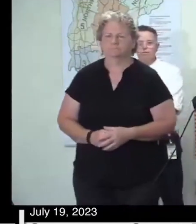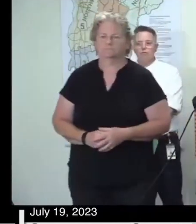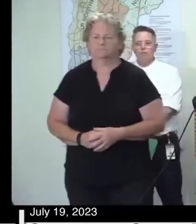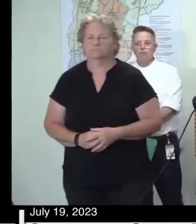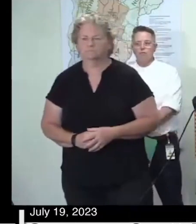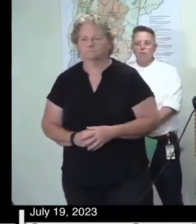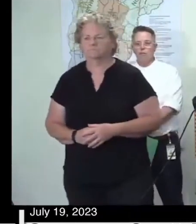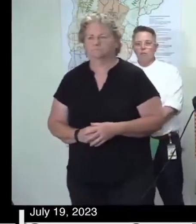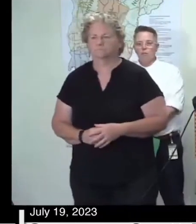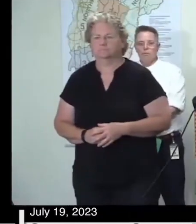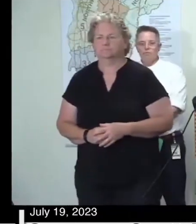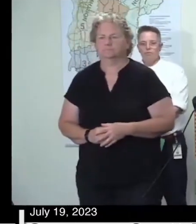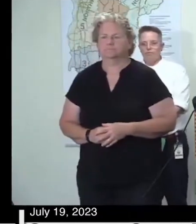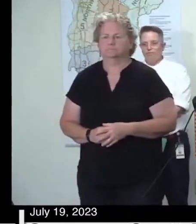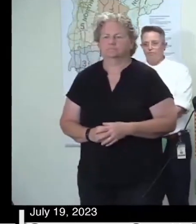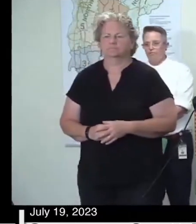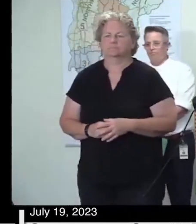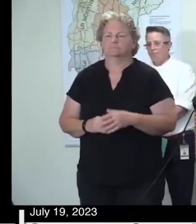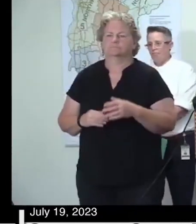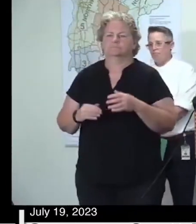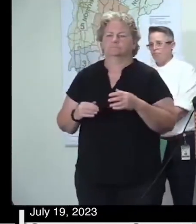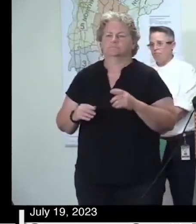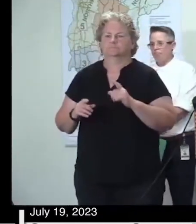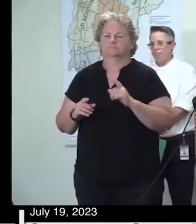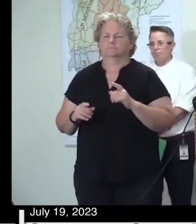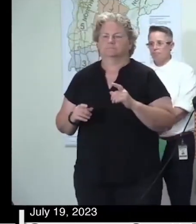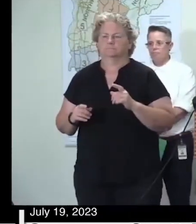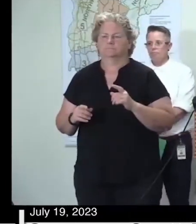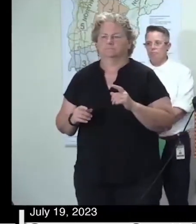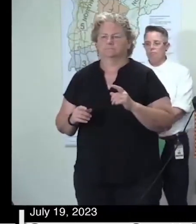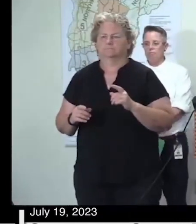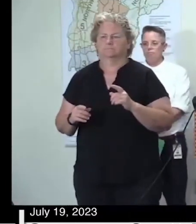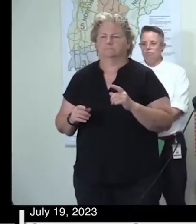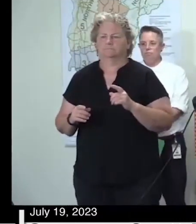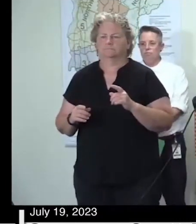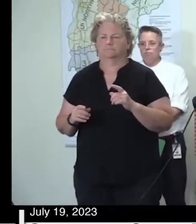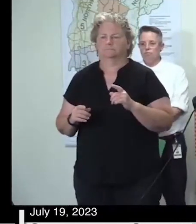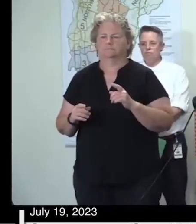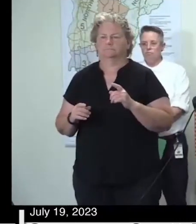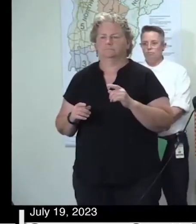please do not self-deploy. The state is recommending the use of